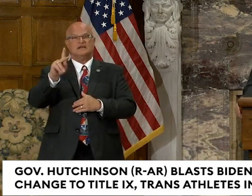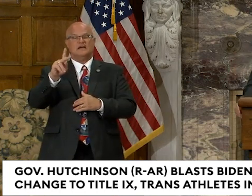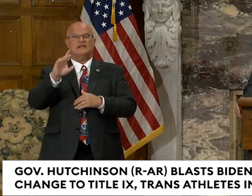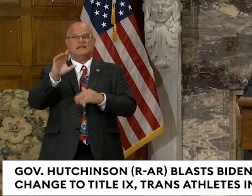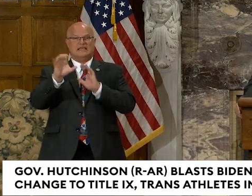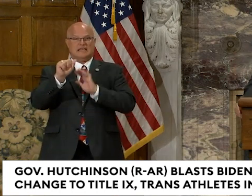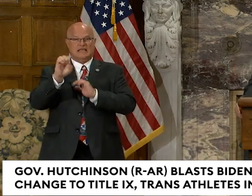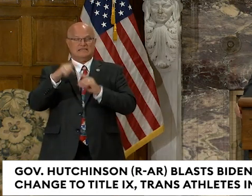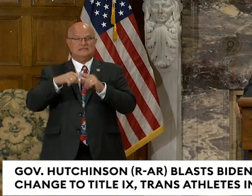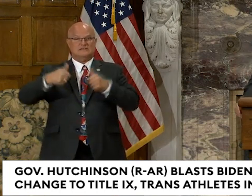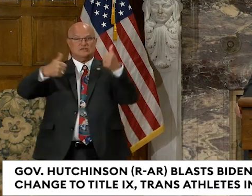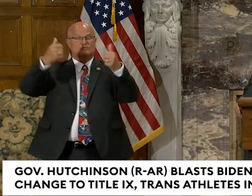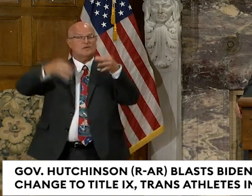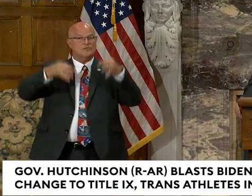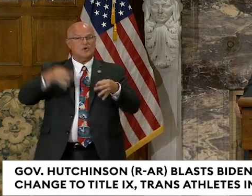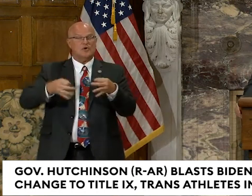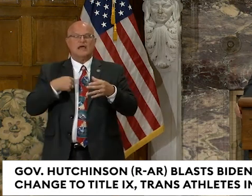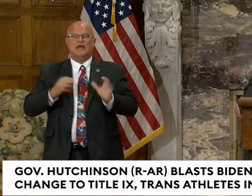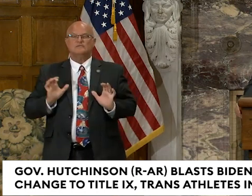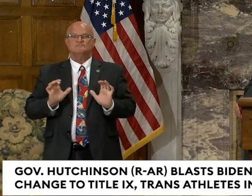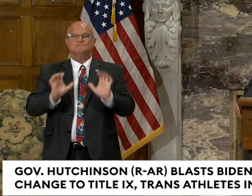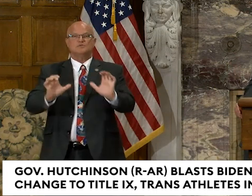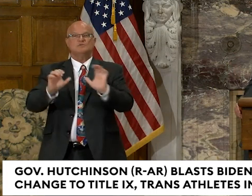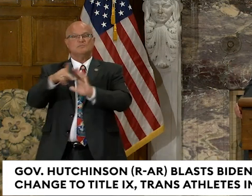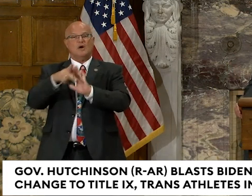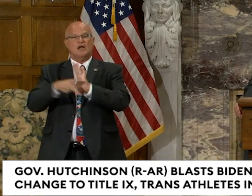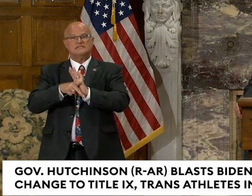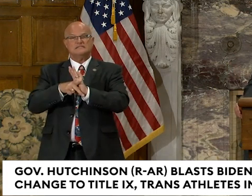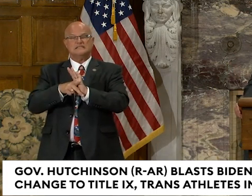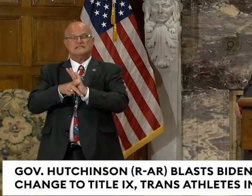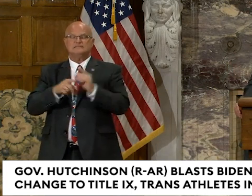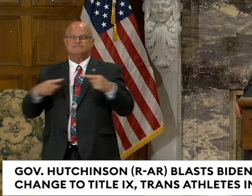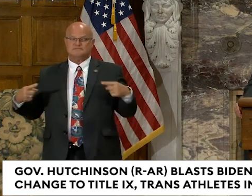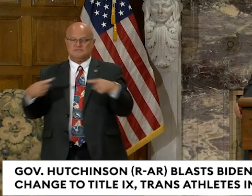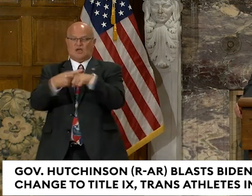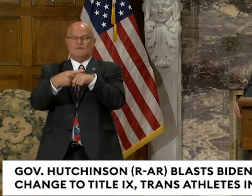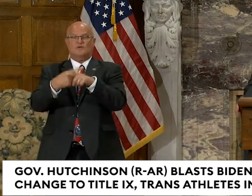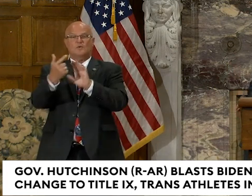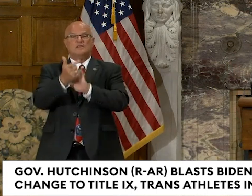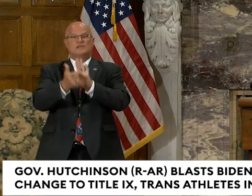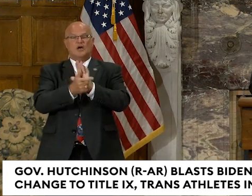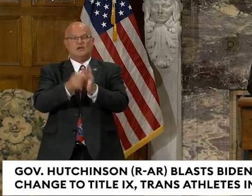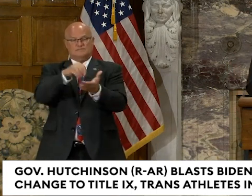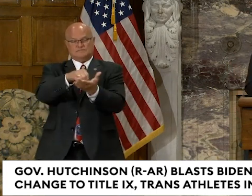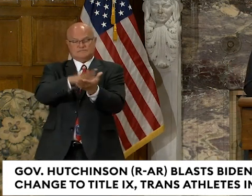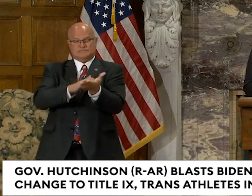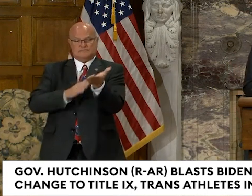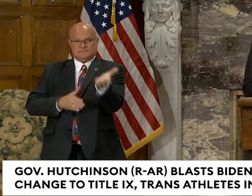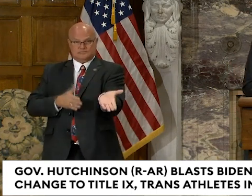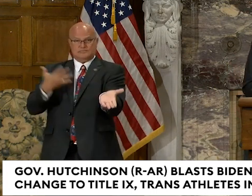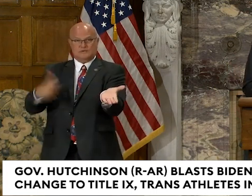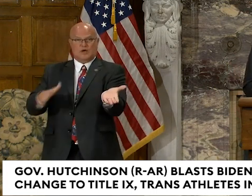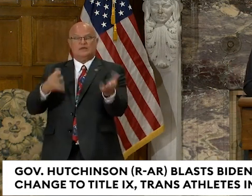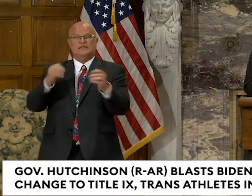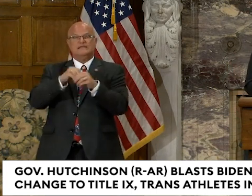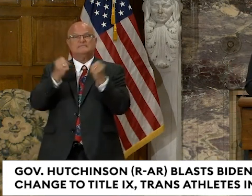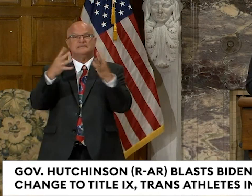the Supreme Court and seeks to push policies in direct conflict with laws on the books in many